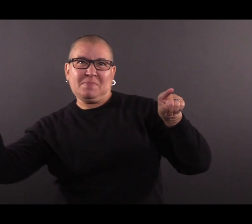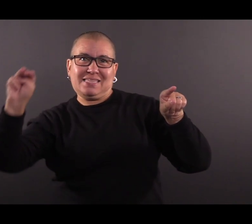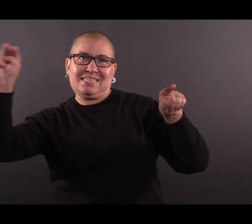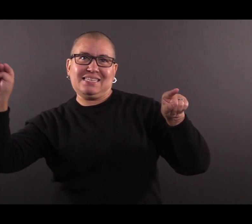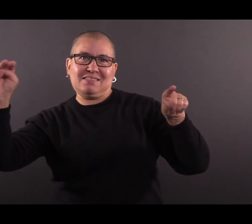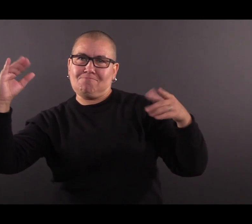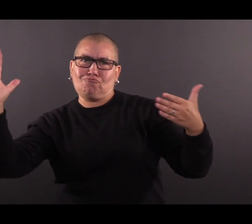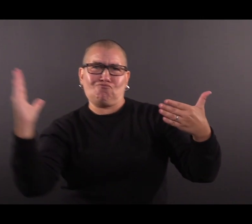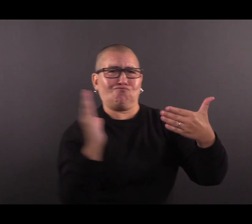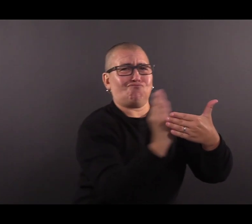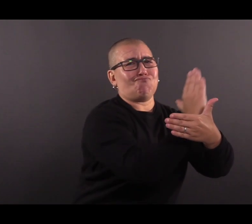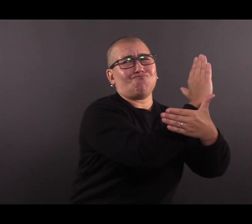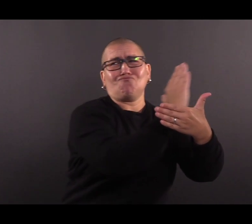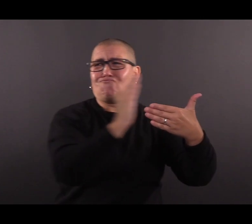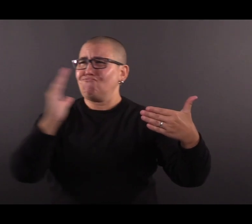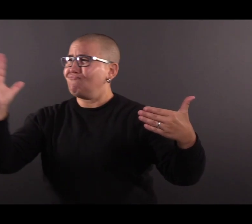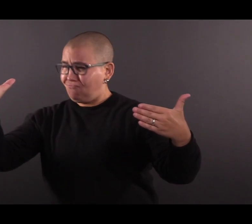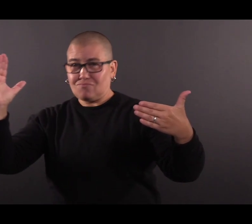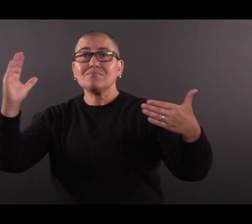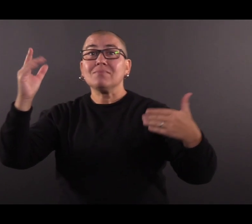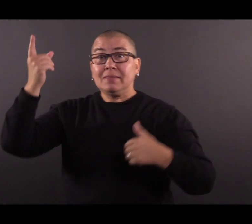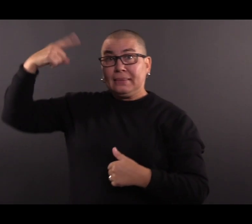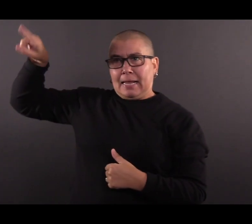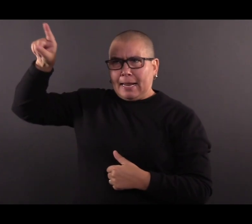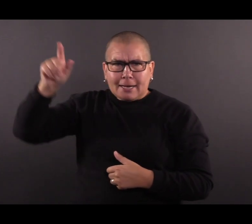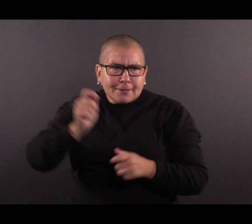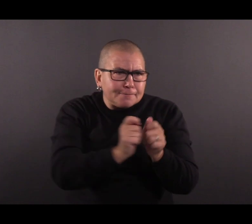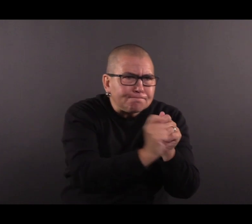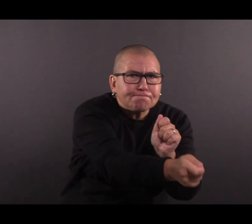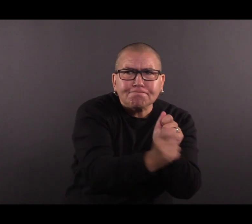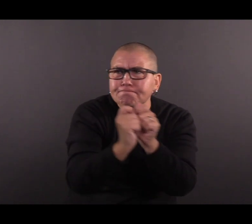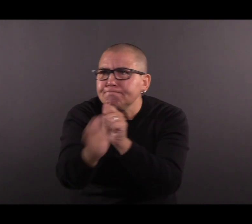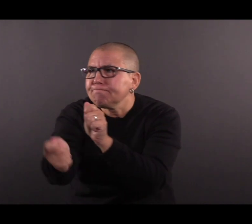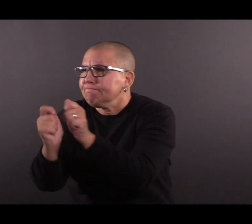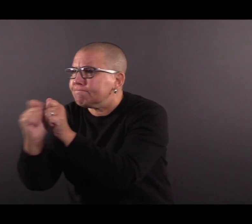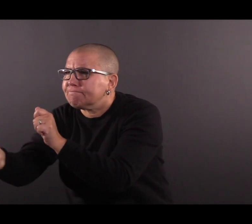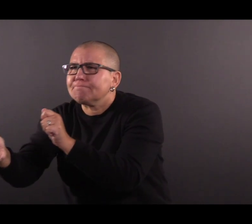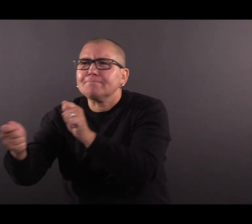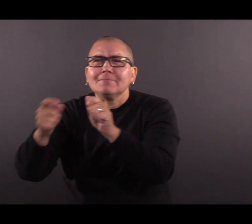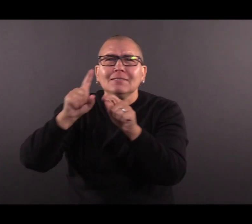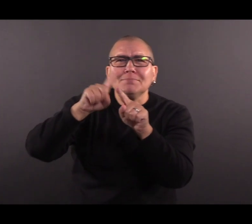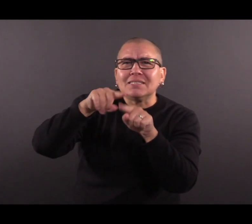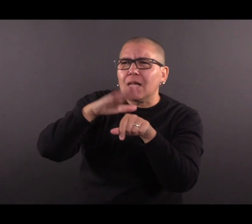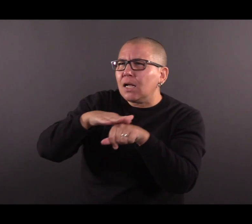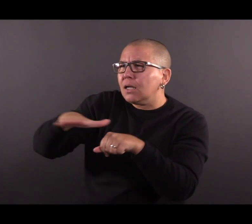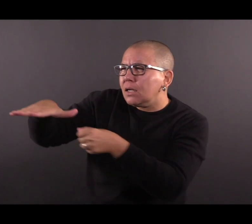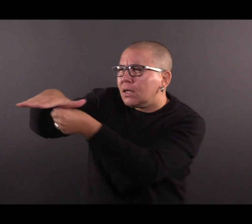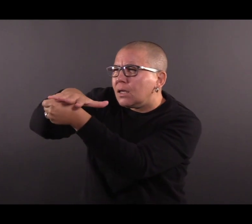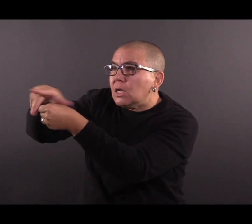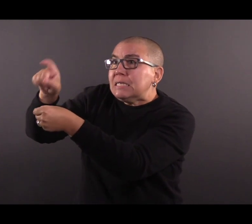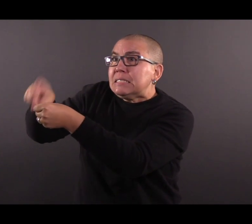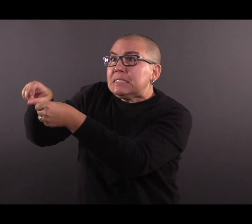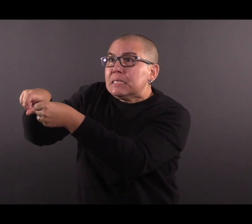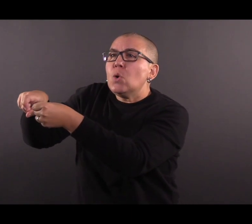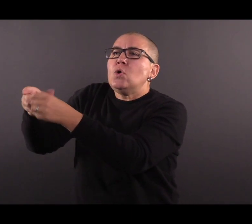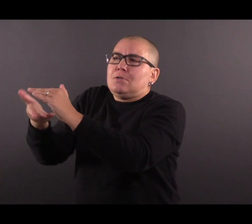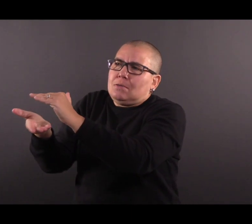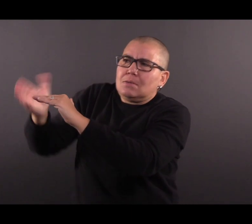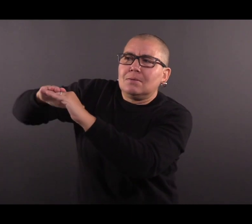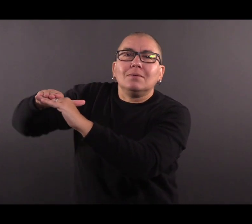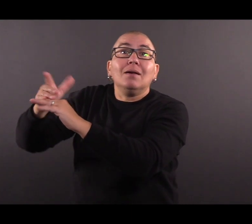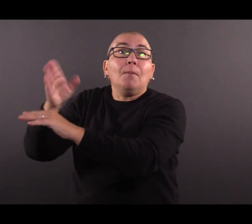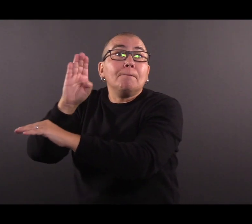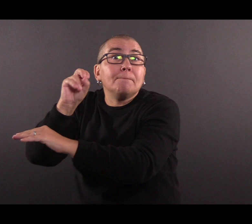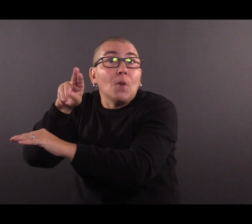The funding allocation also includes certain areas of targeted funding called bonus funding, one of which is domestic